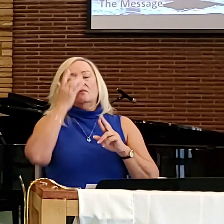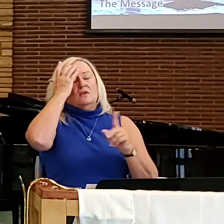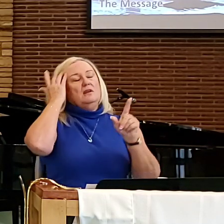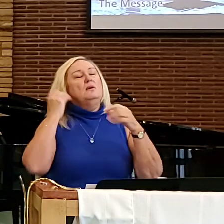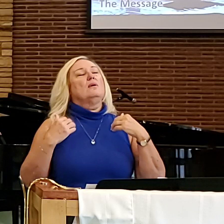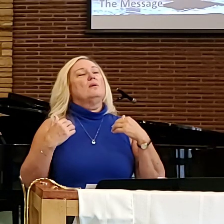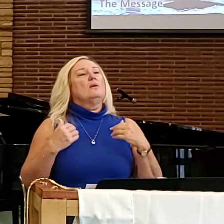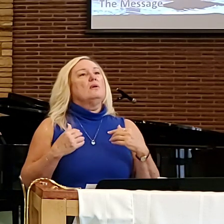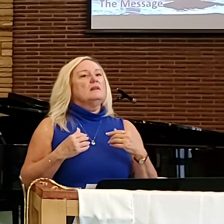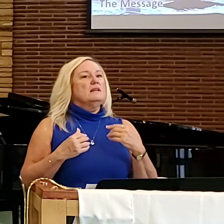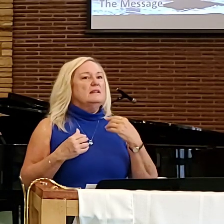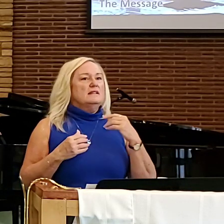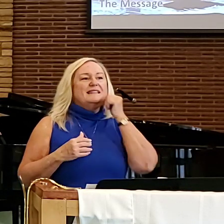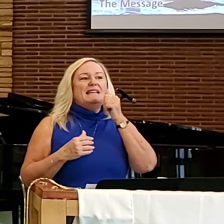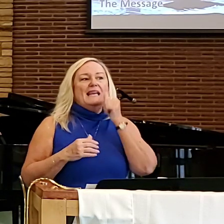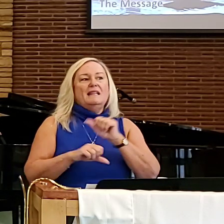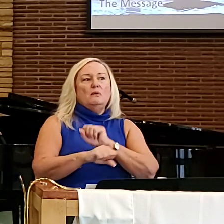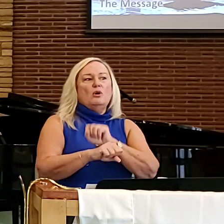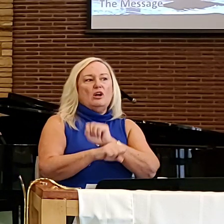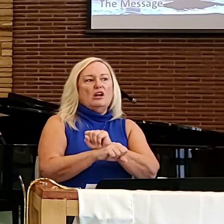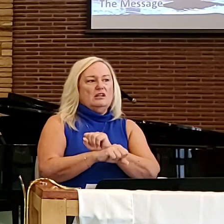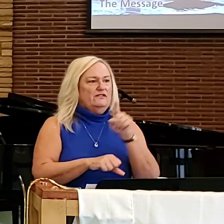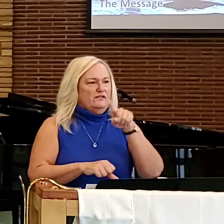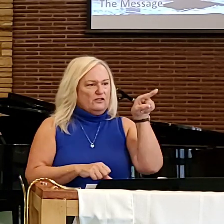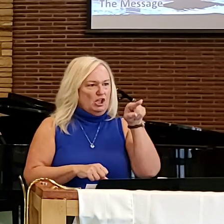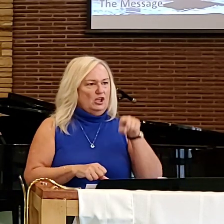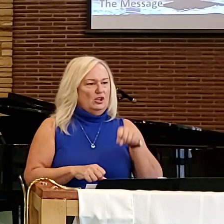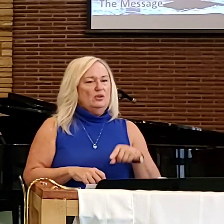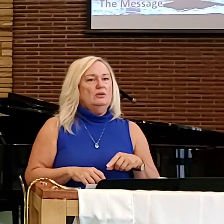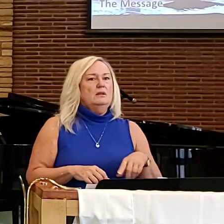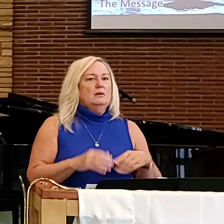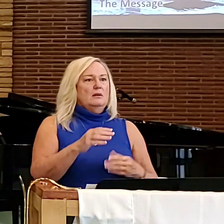You got into the daily labor pool before dawn,